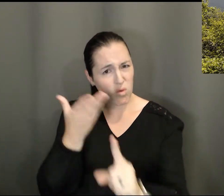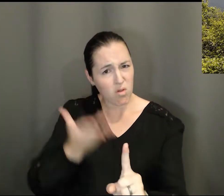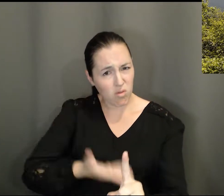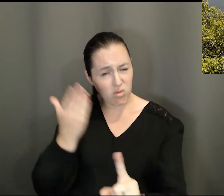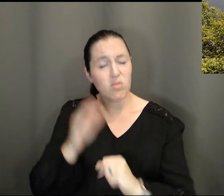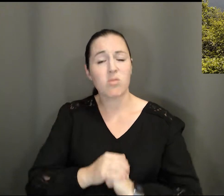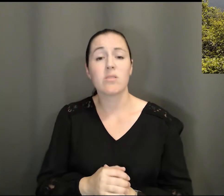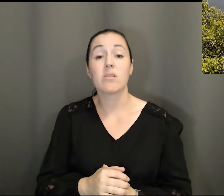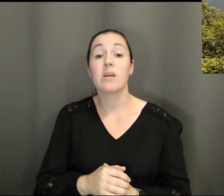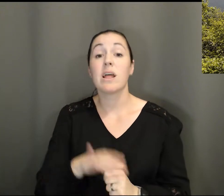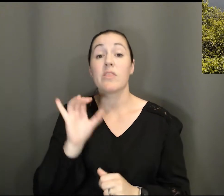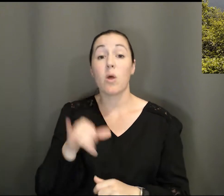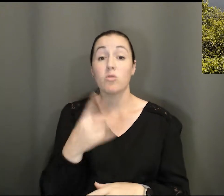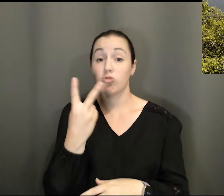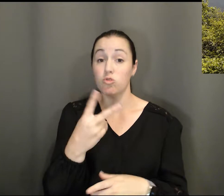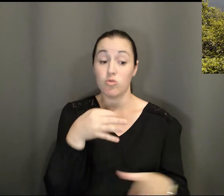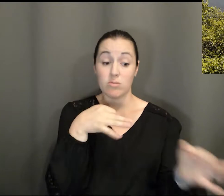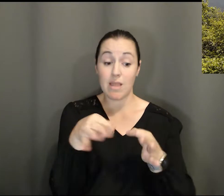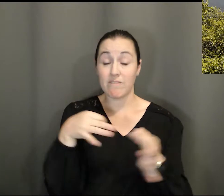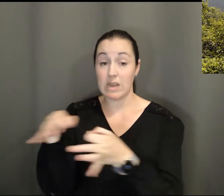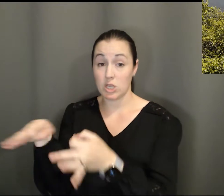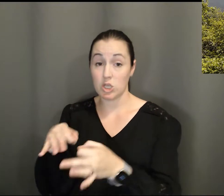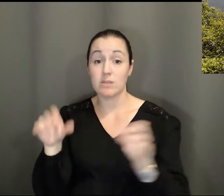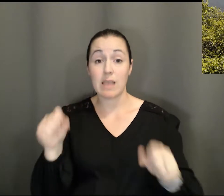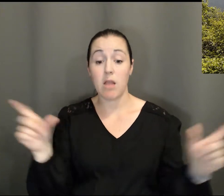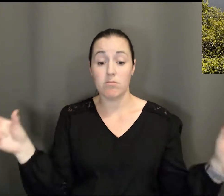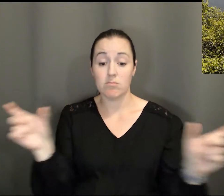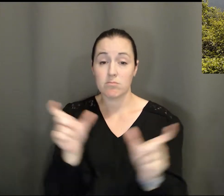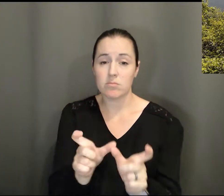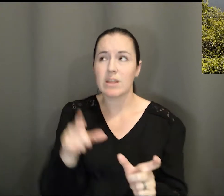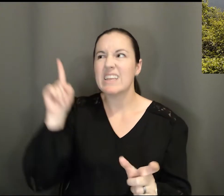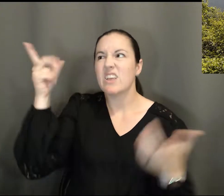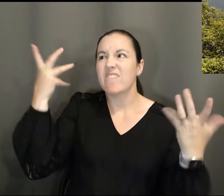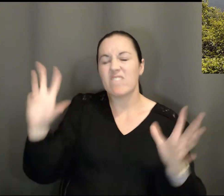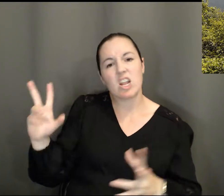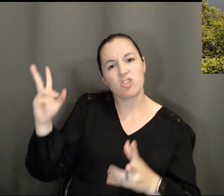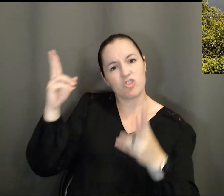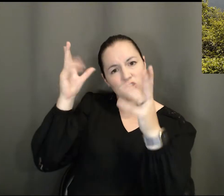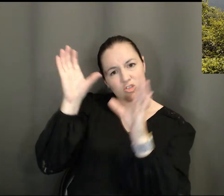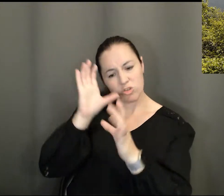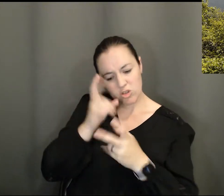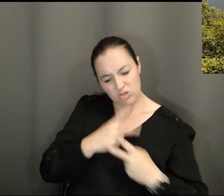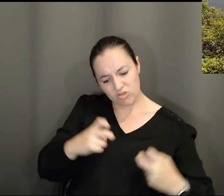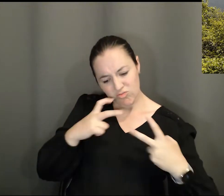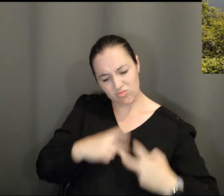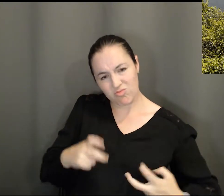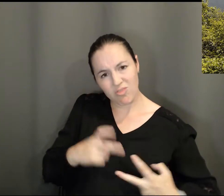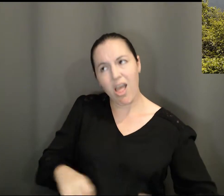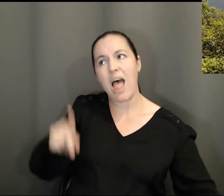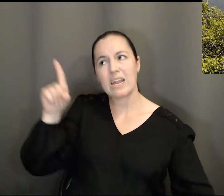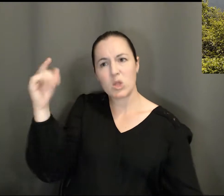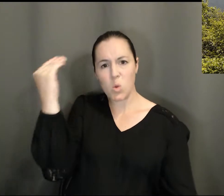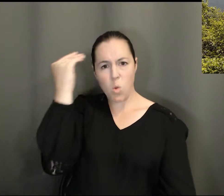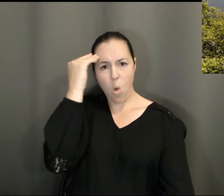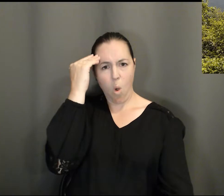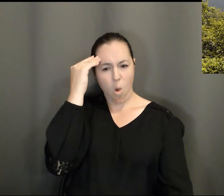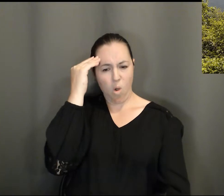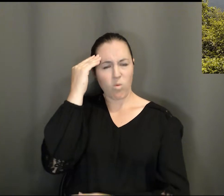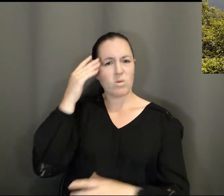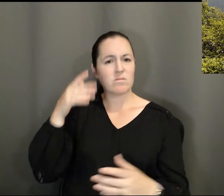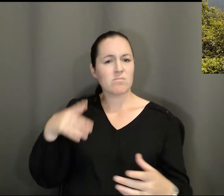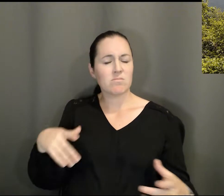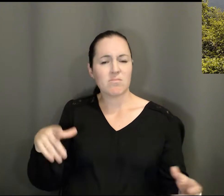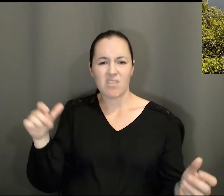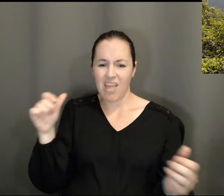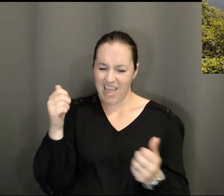know every detail of my life. You know me to the depths of my being. Nothing is hidden from You. You know me with certainty.